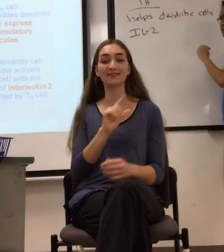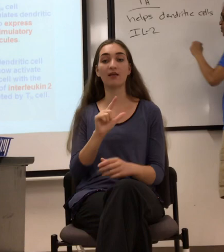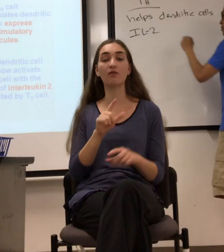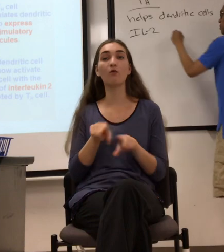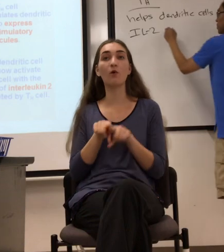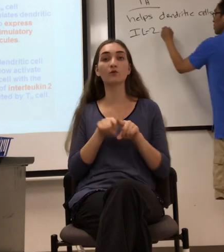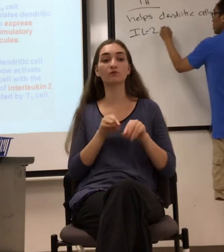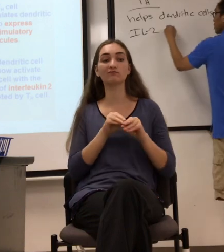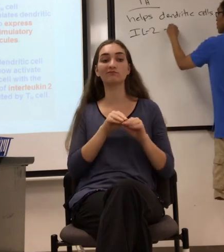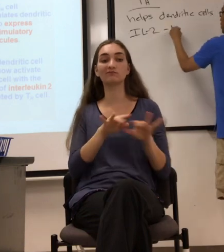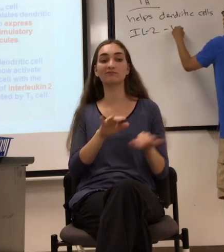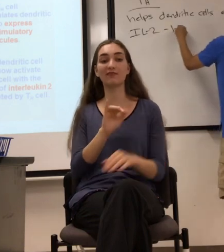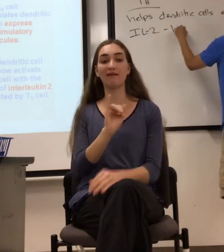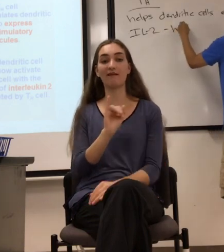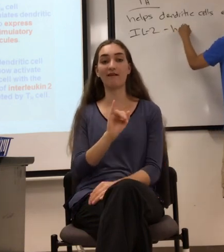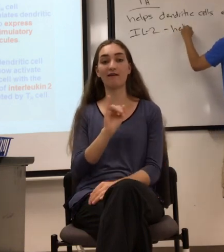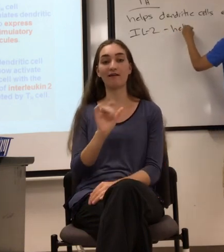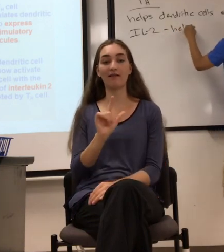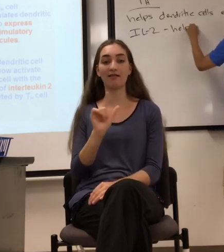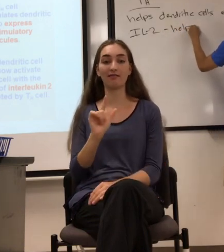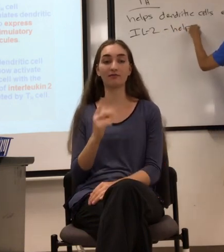secretes IL-2.